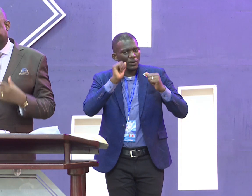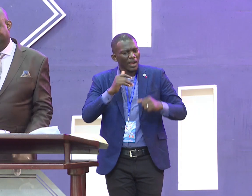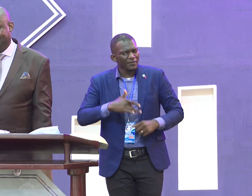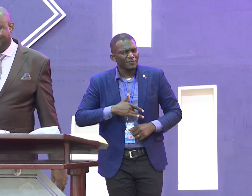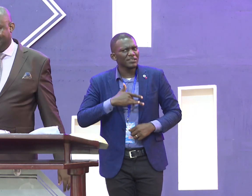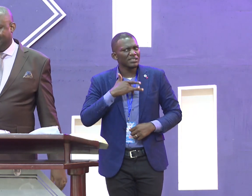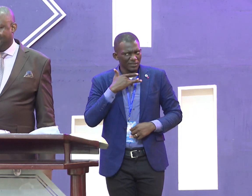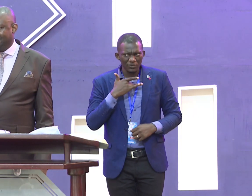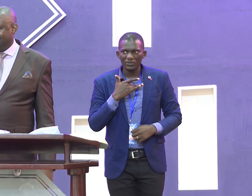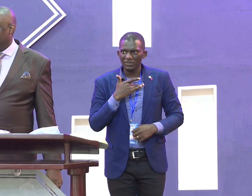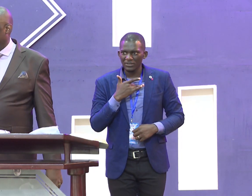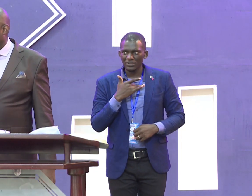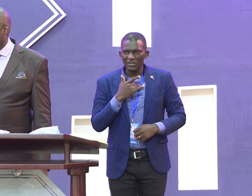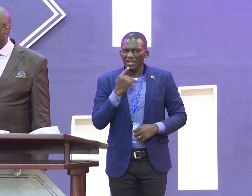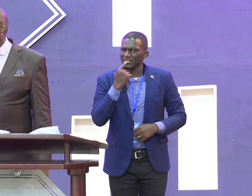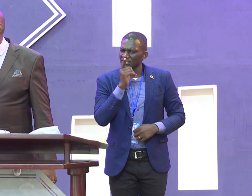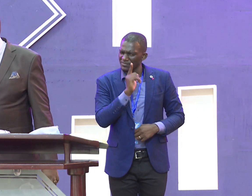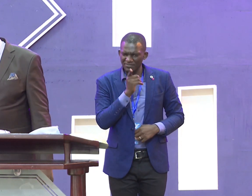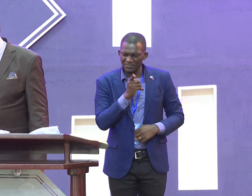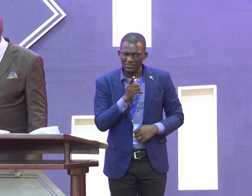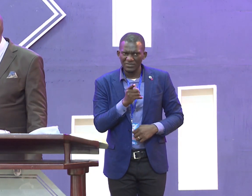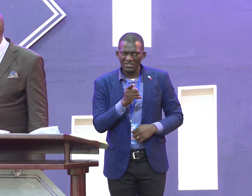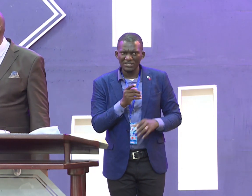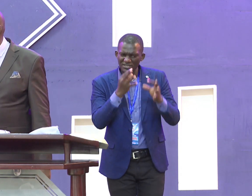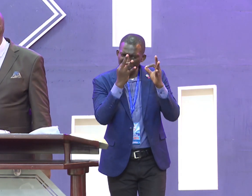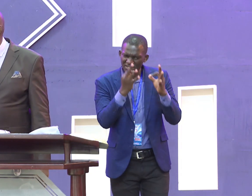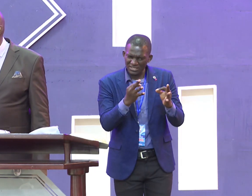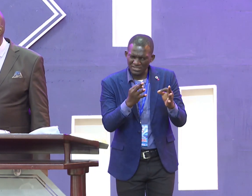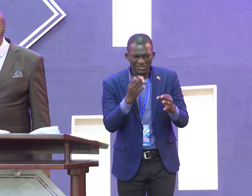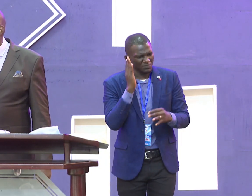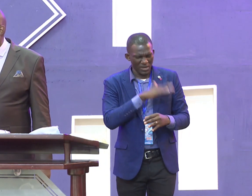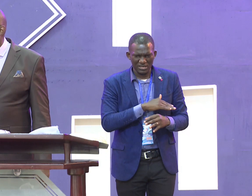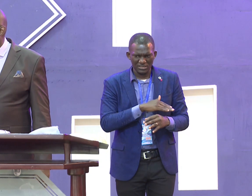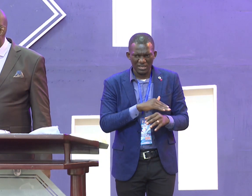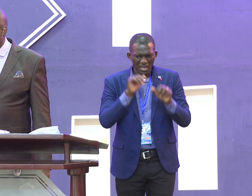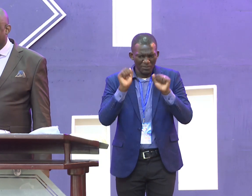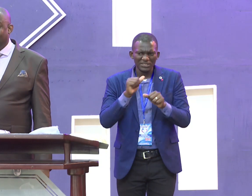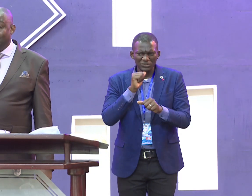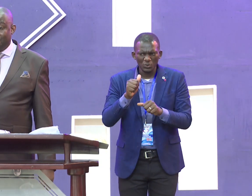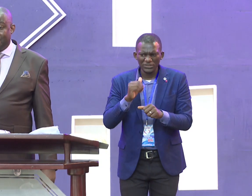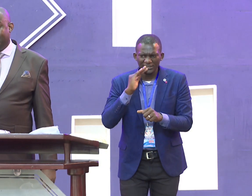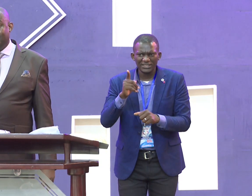you can always hear it, that perhaps I would not have spoken this.